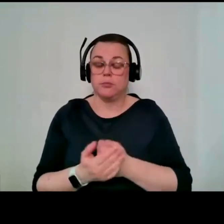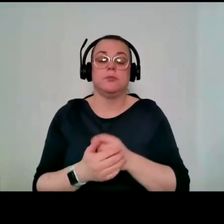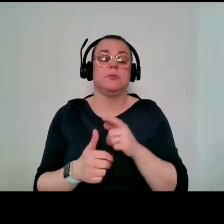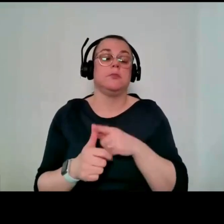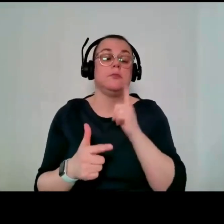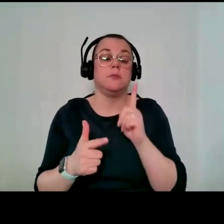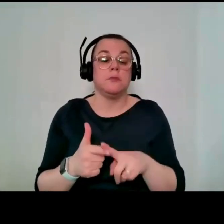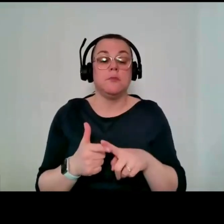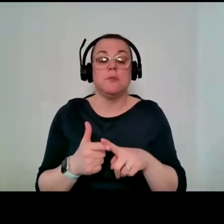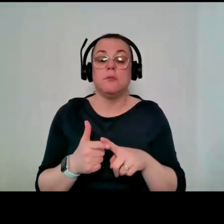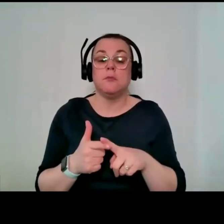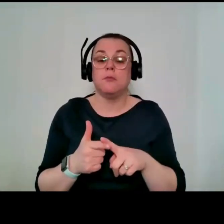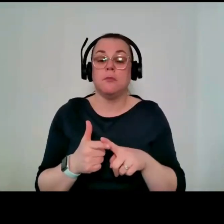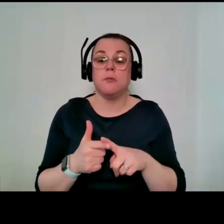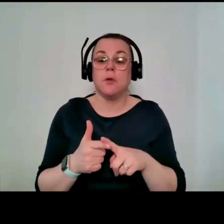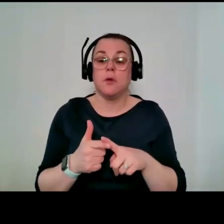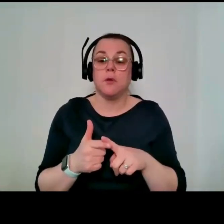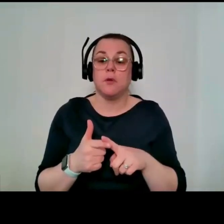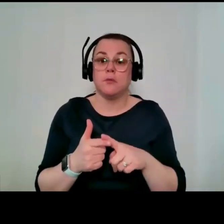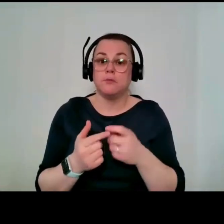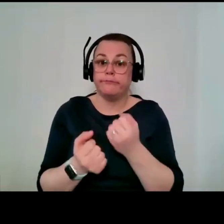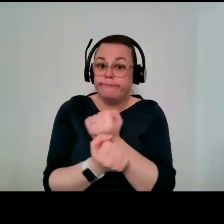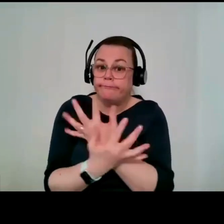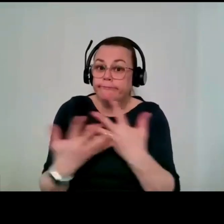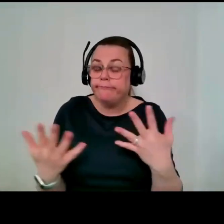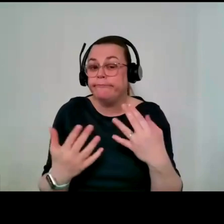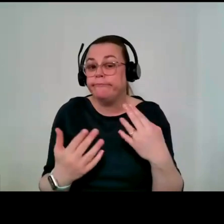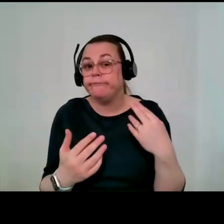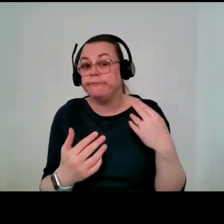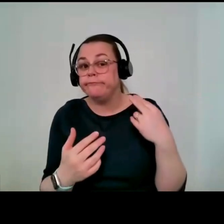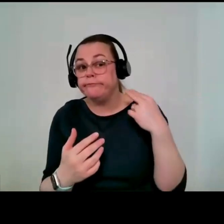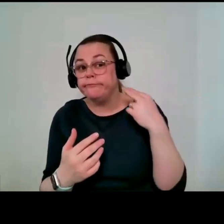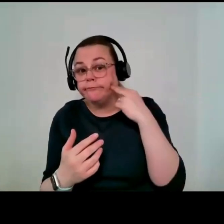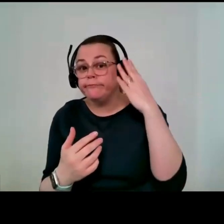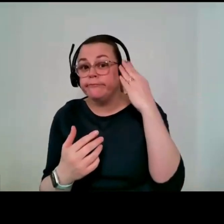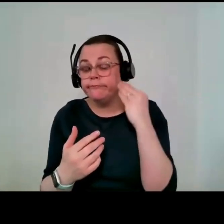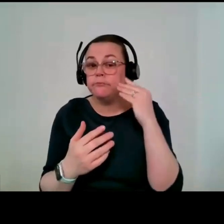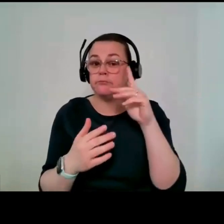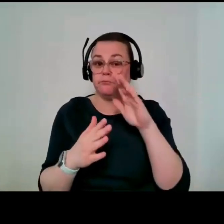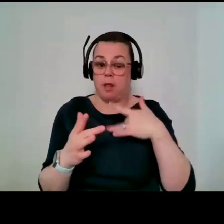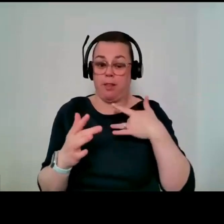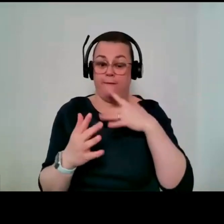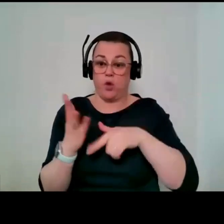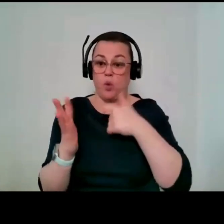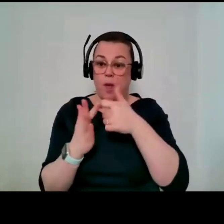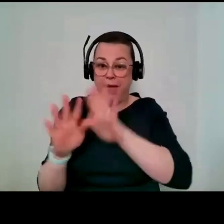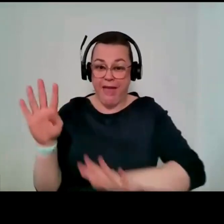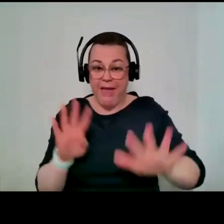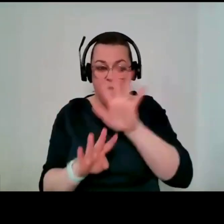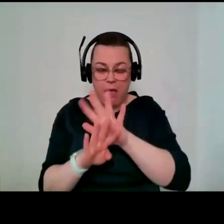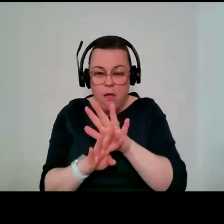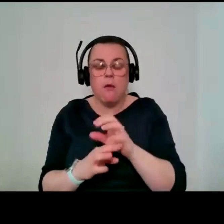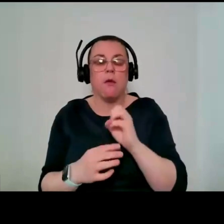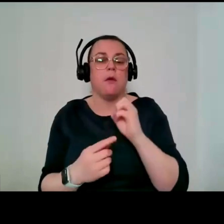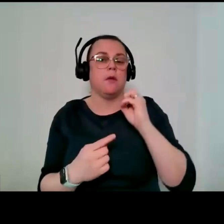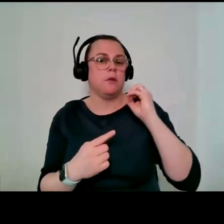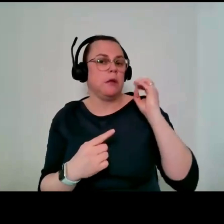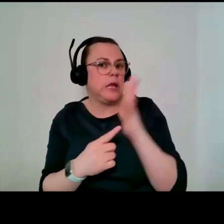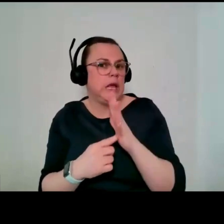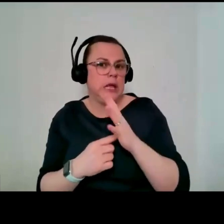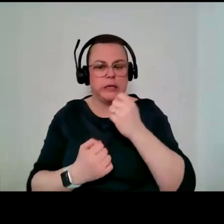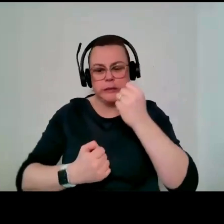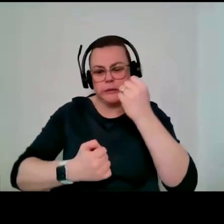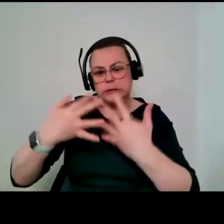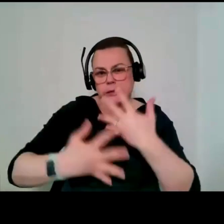then look at the prevalence of people with hearing loss in the UK. So some key